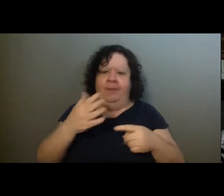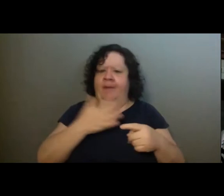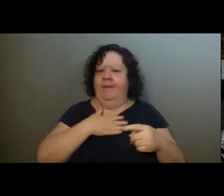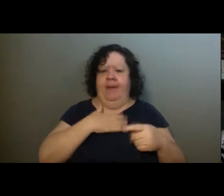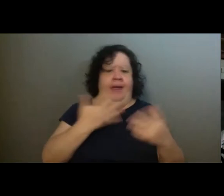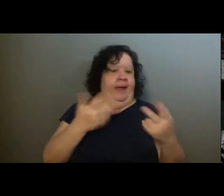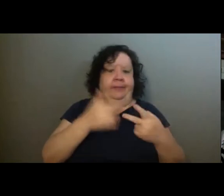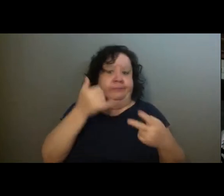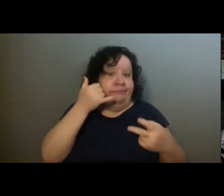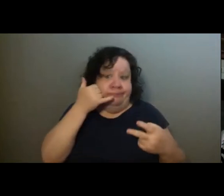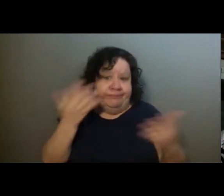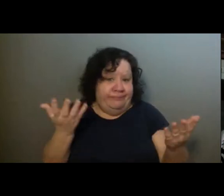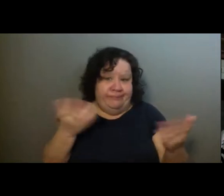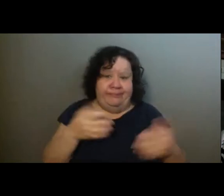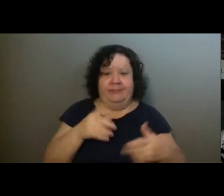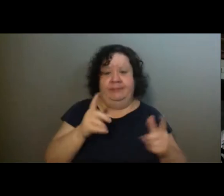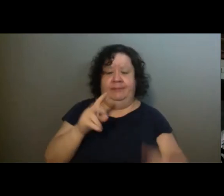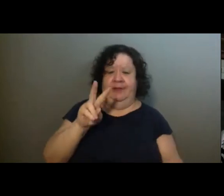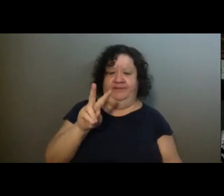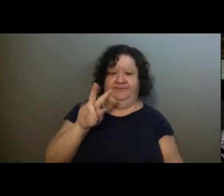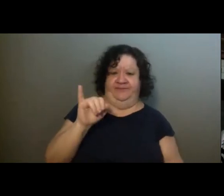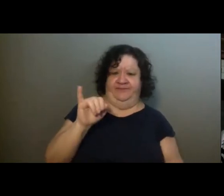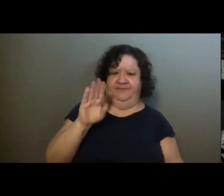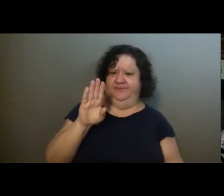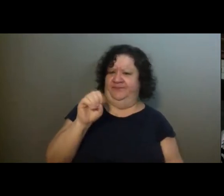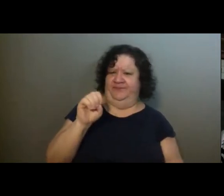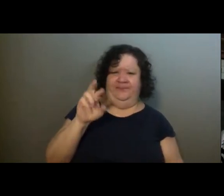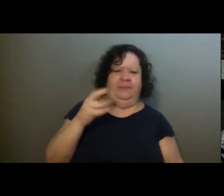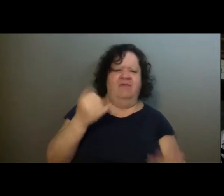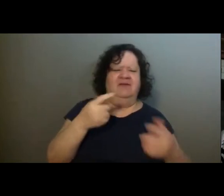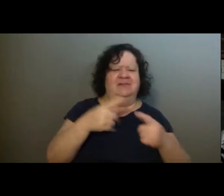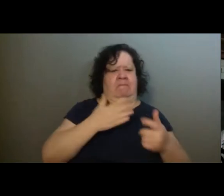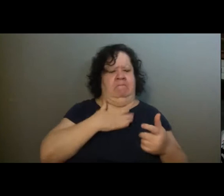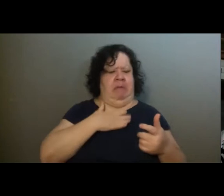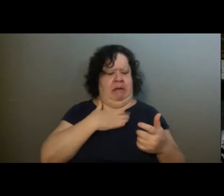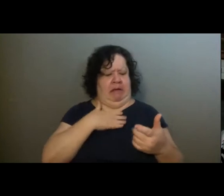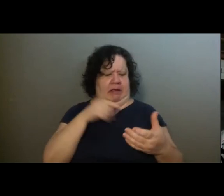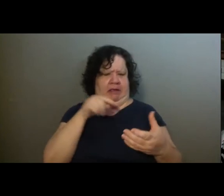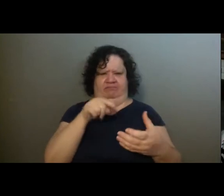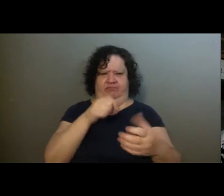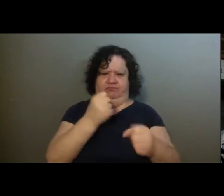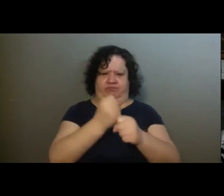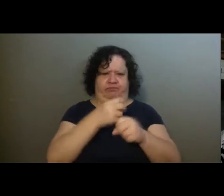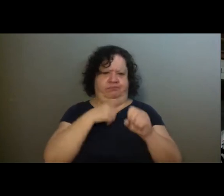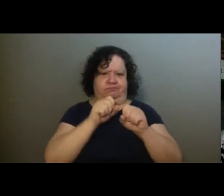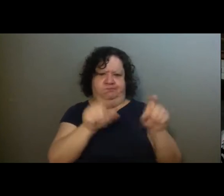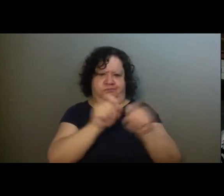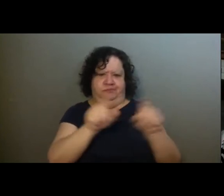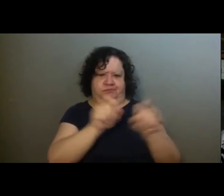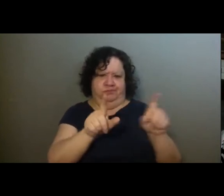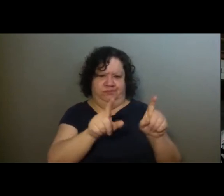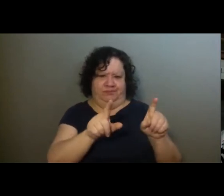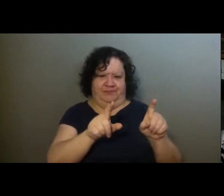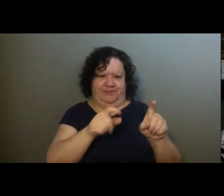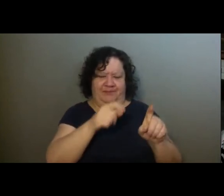programs and platforms in order to relay these crucial messages. Because at the moment, the gaps that is within